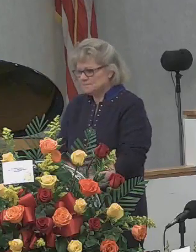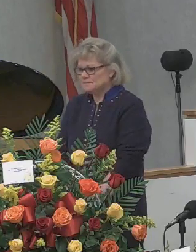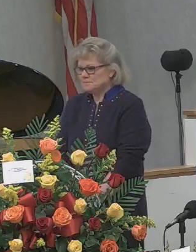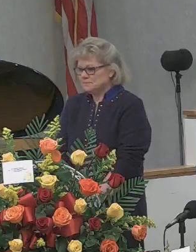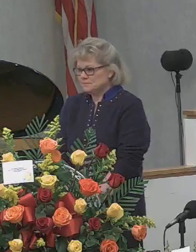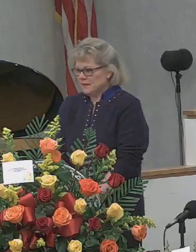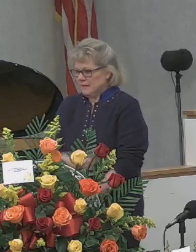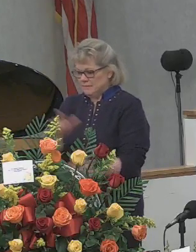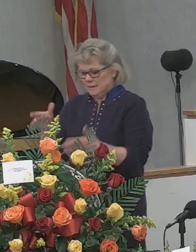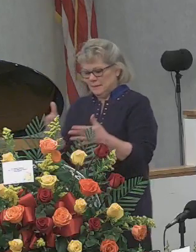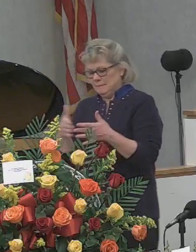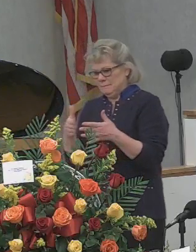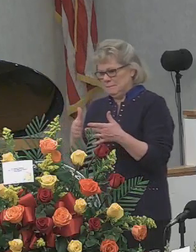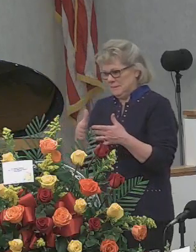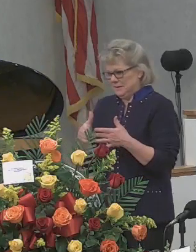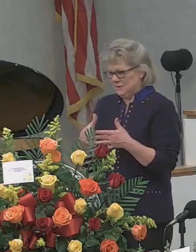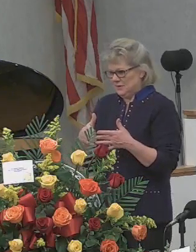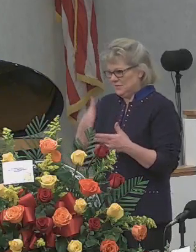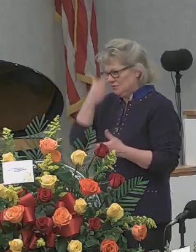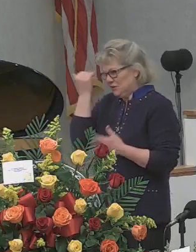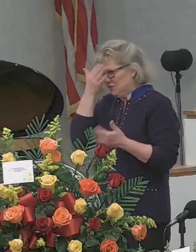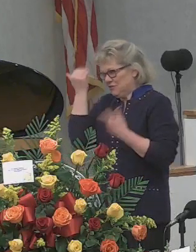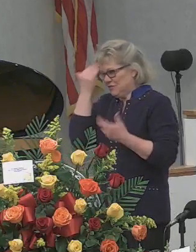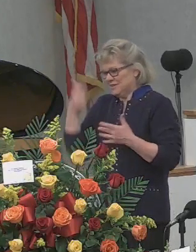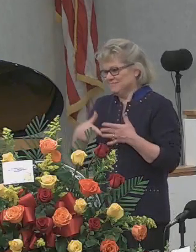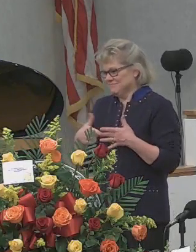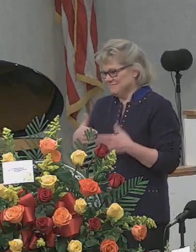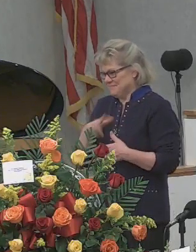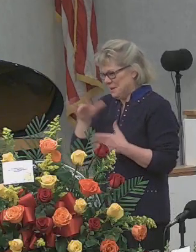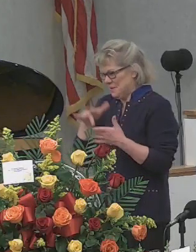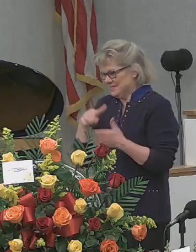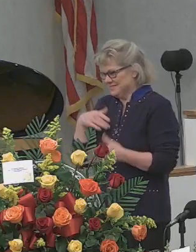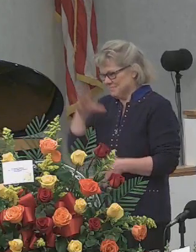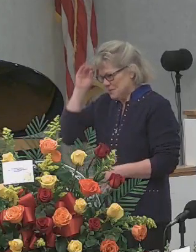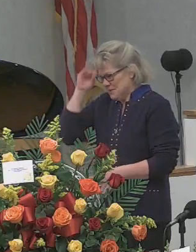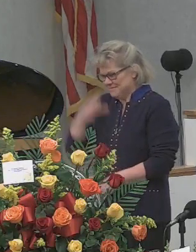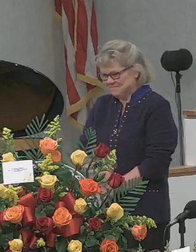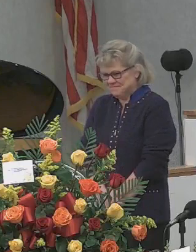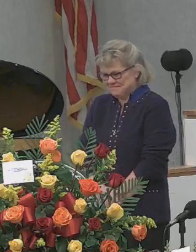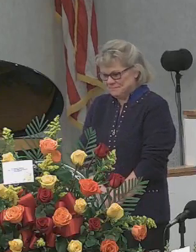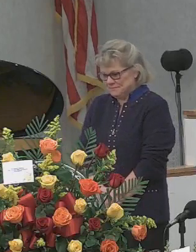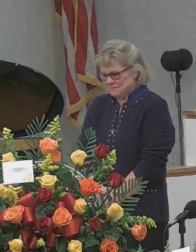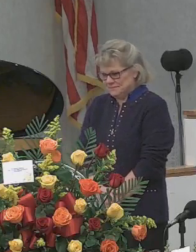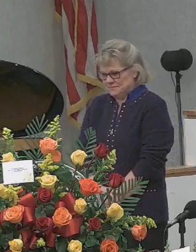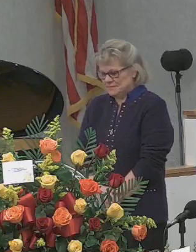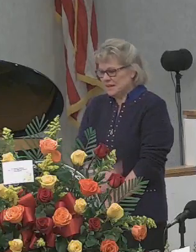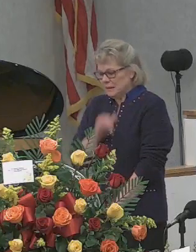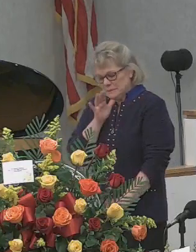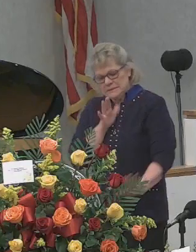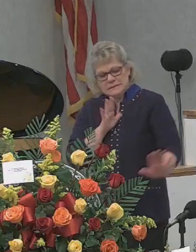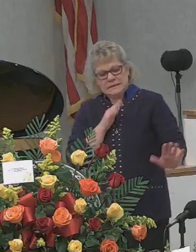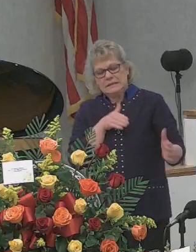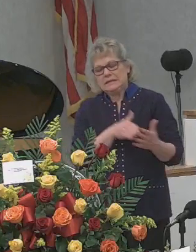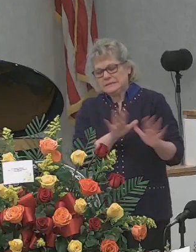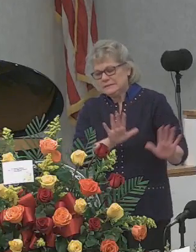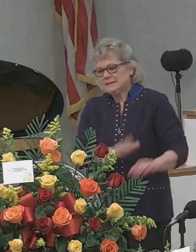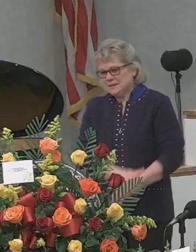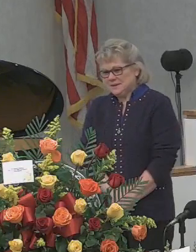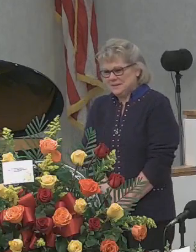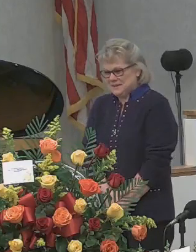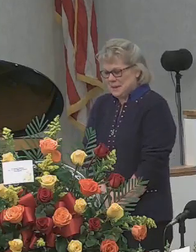the middle child that often got forgotten about. But I won't hold that against anybody, Tim or